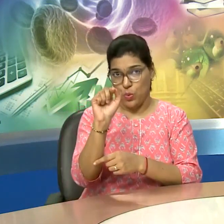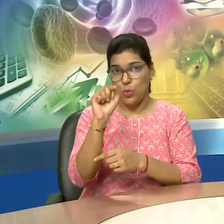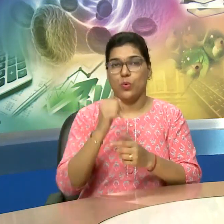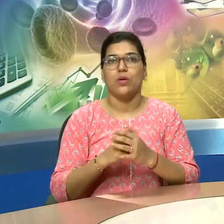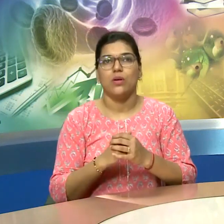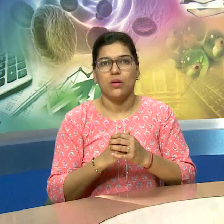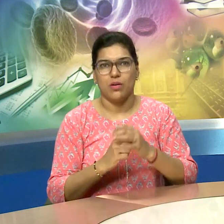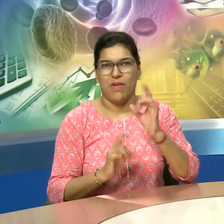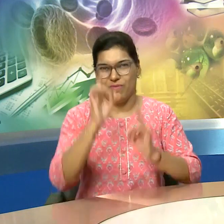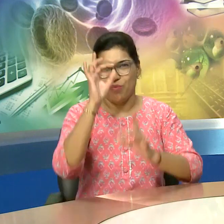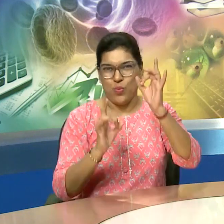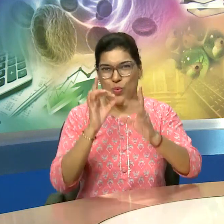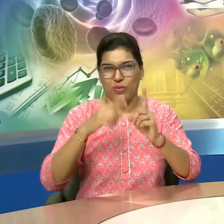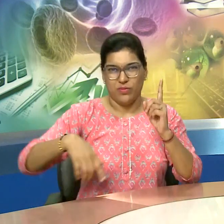This point is third point.